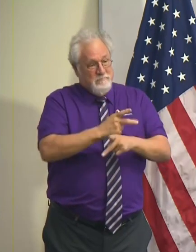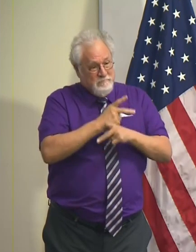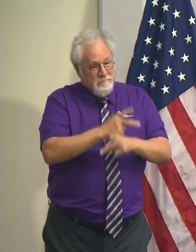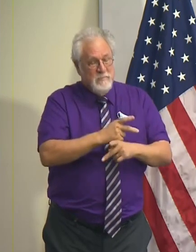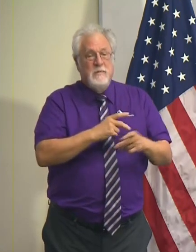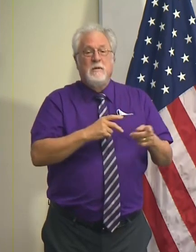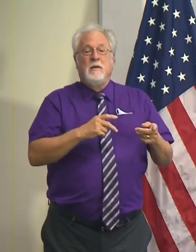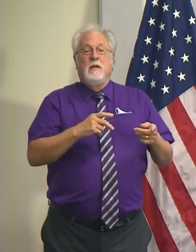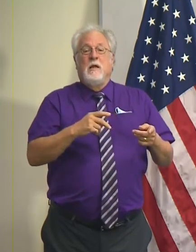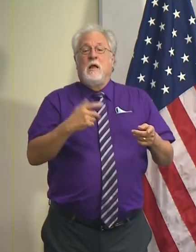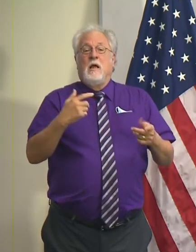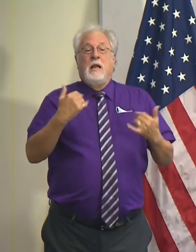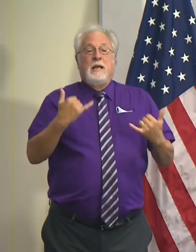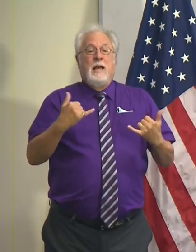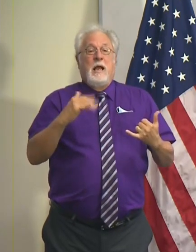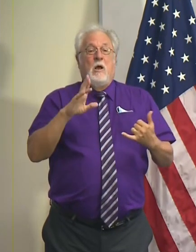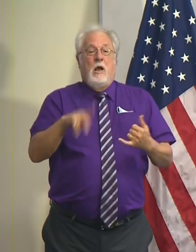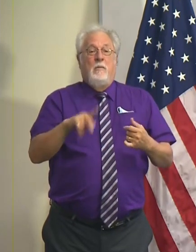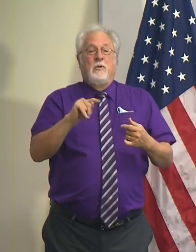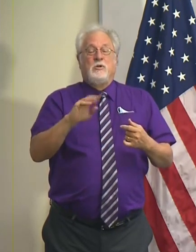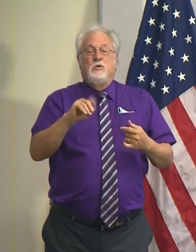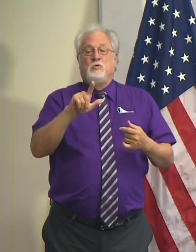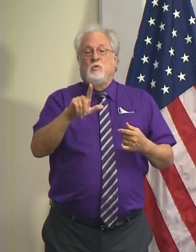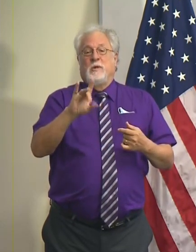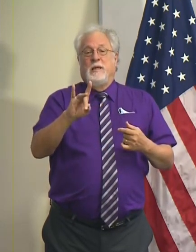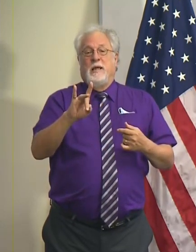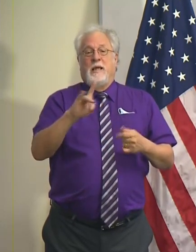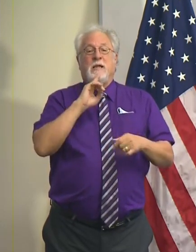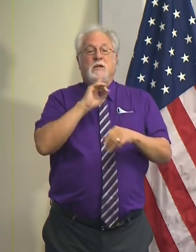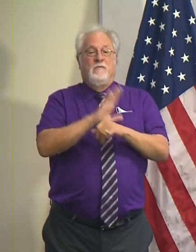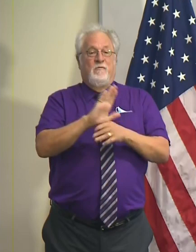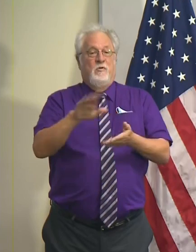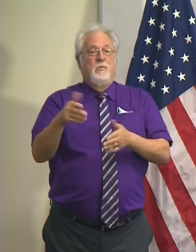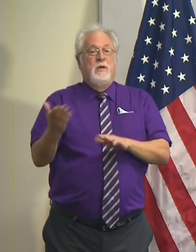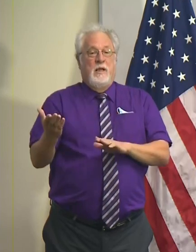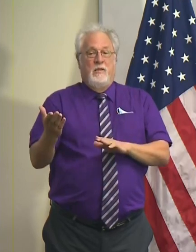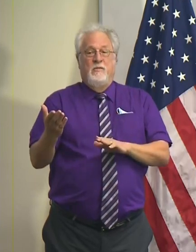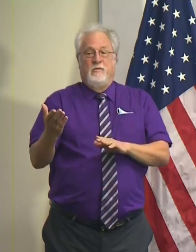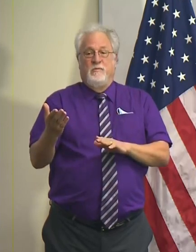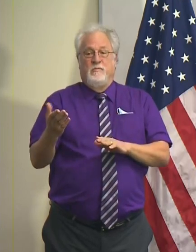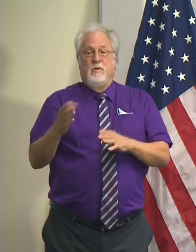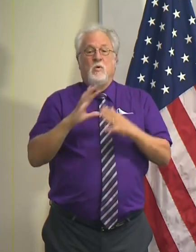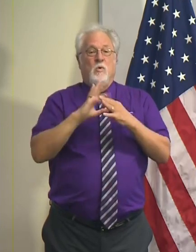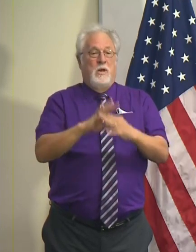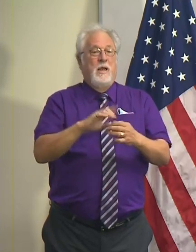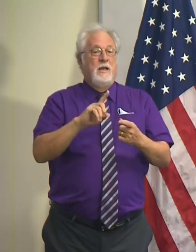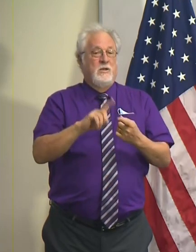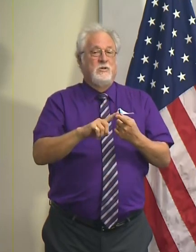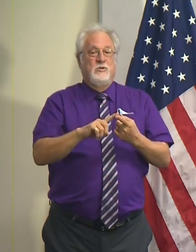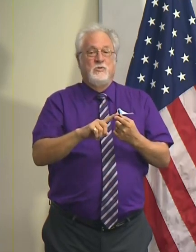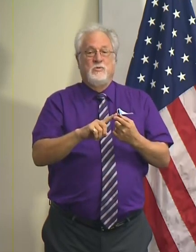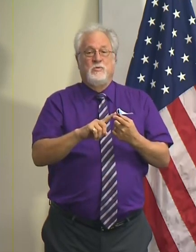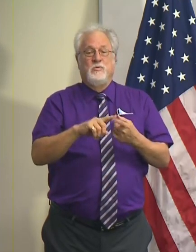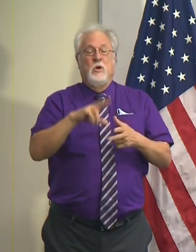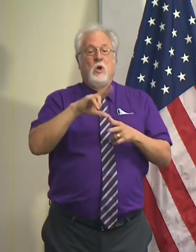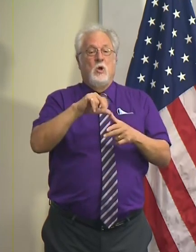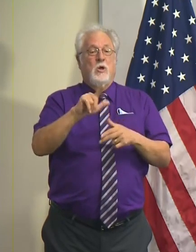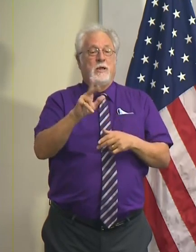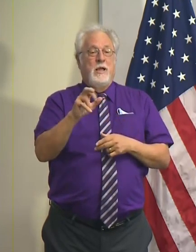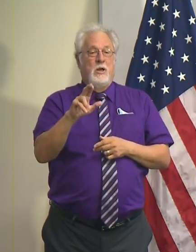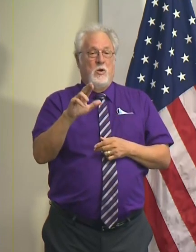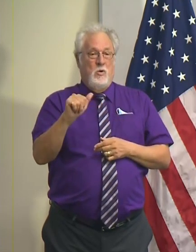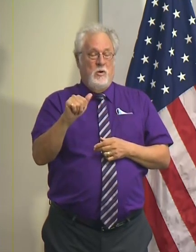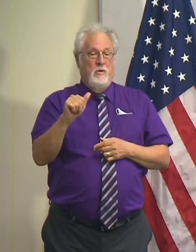cautious. We are now up to 28 confirmed deaths related to Hurricane